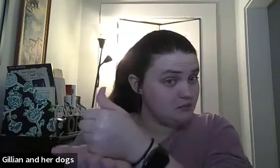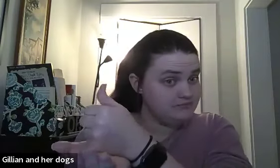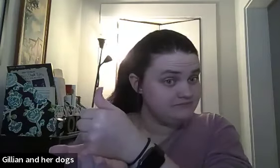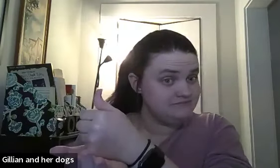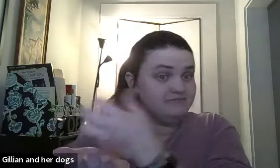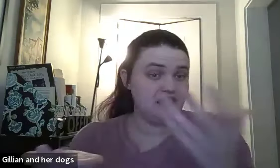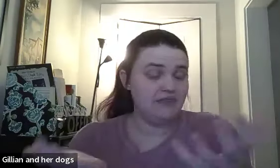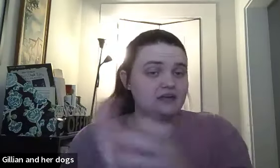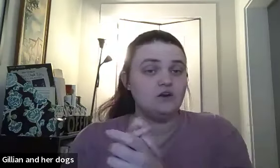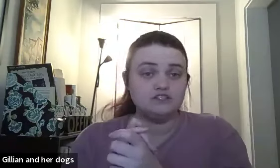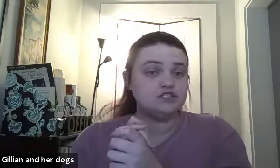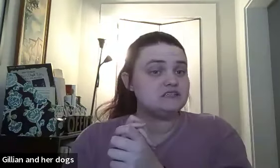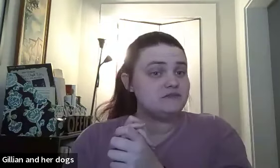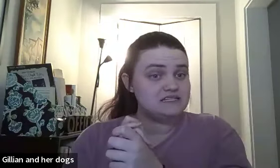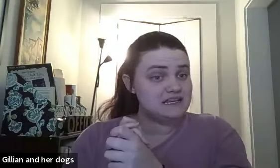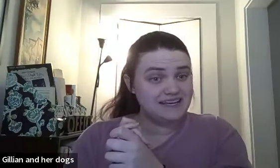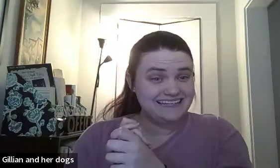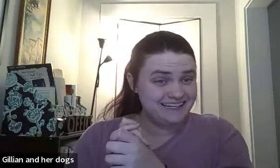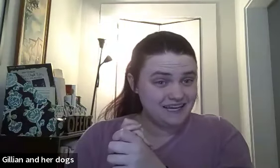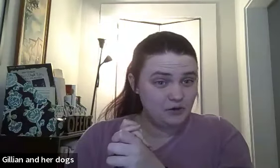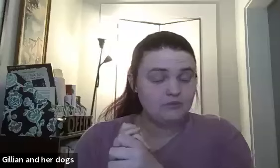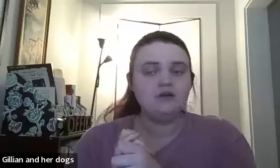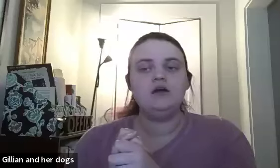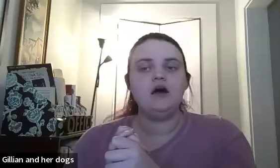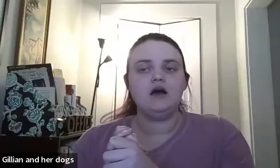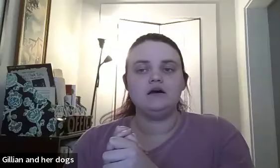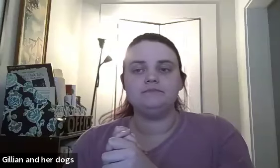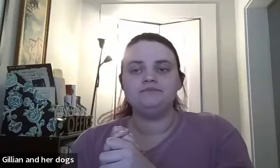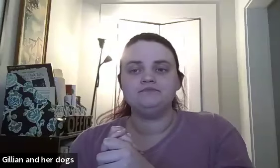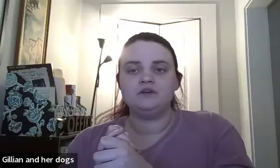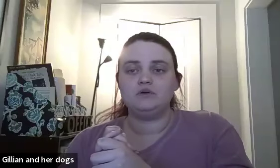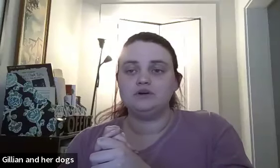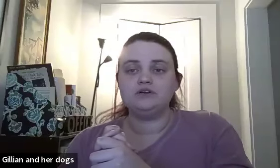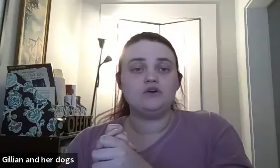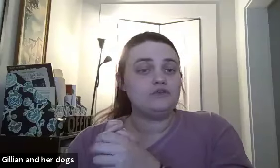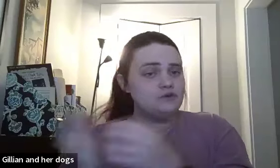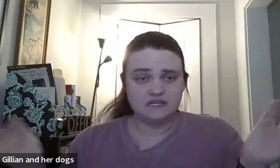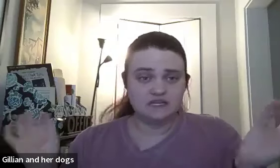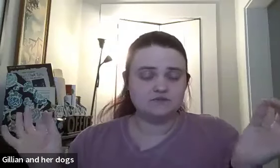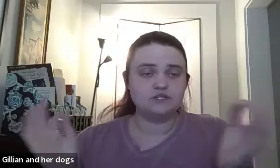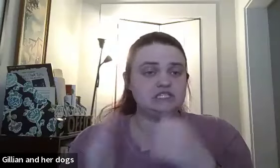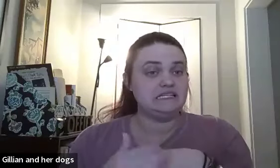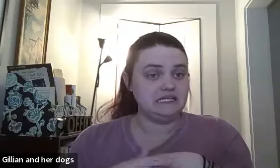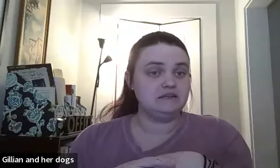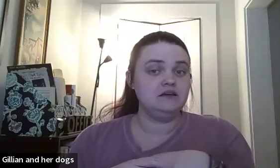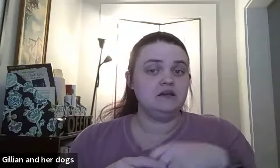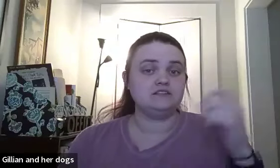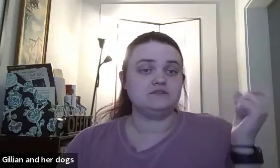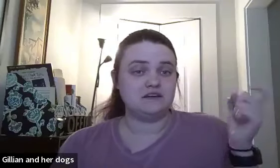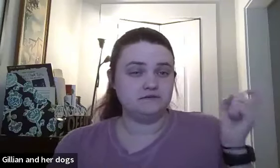help, and that can also just suffice as saying like needing help. Um, or you could go the full sentence, which is need. So the sign